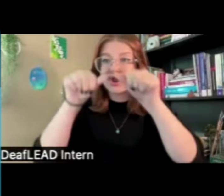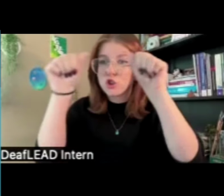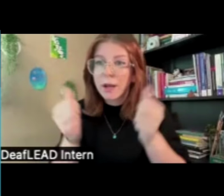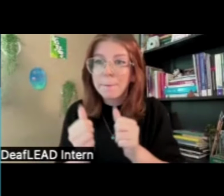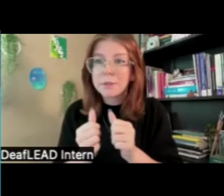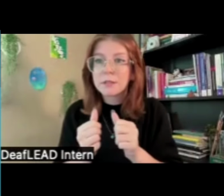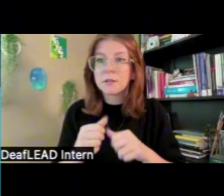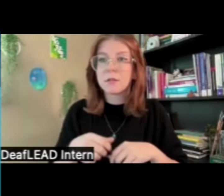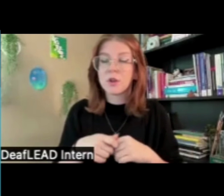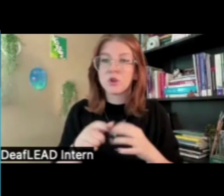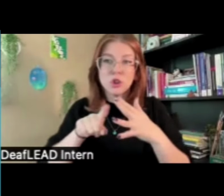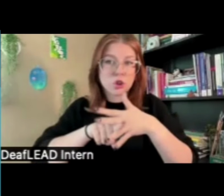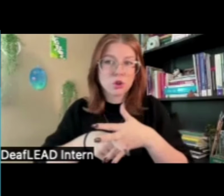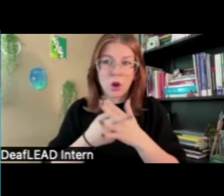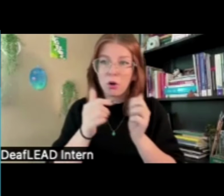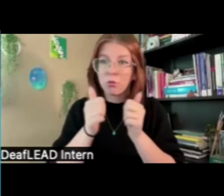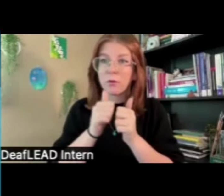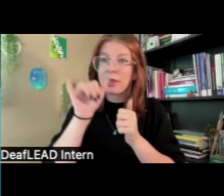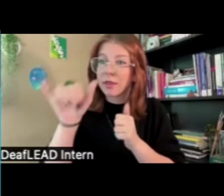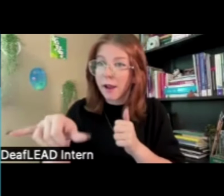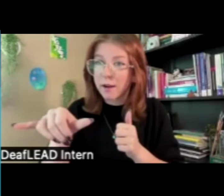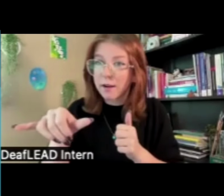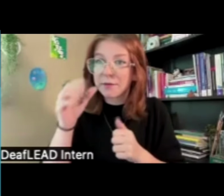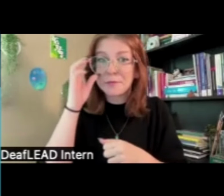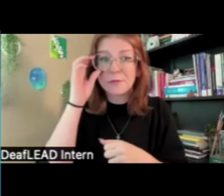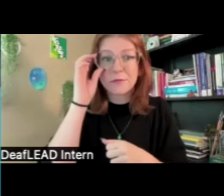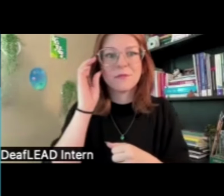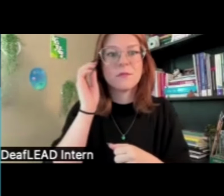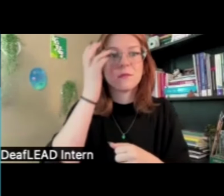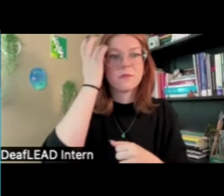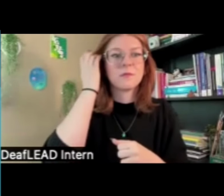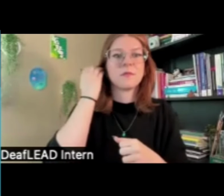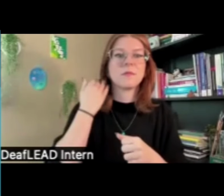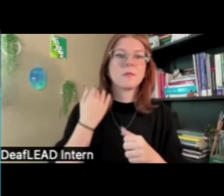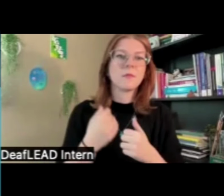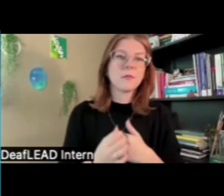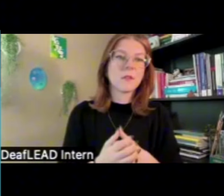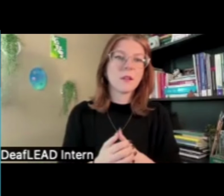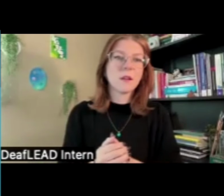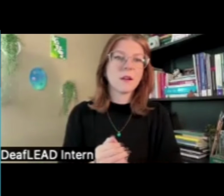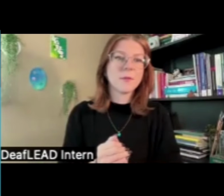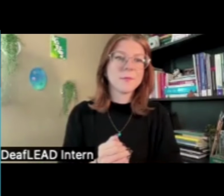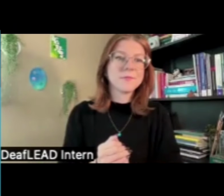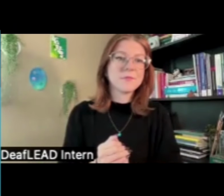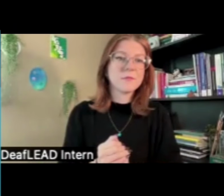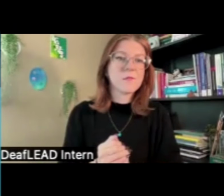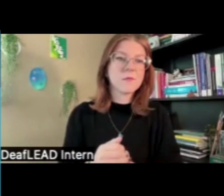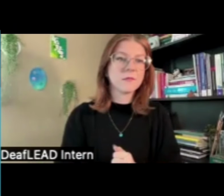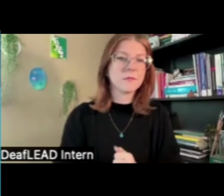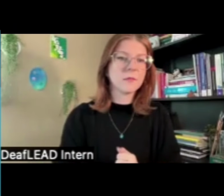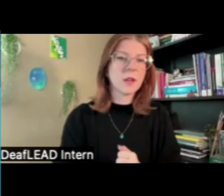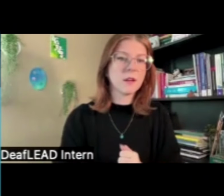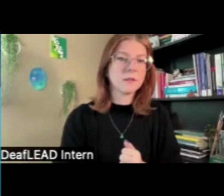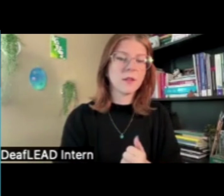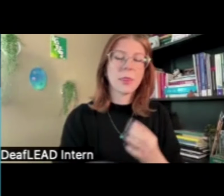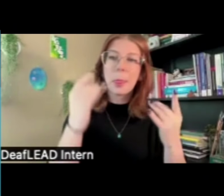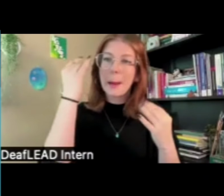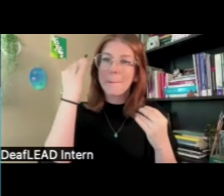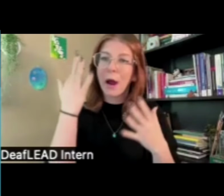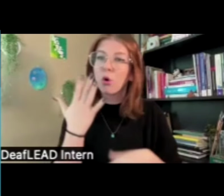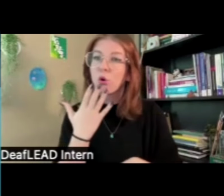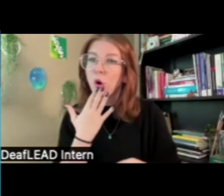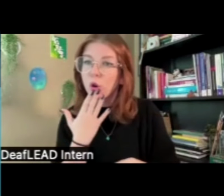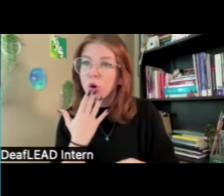And you can change the shapes of the squares that are the frame. So you might start with that as well.